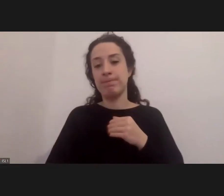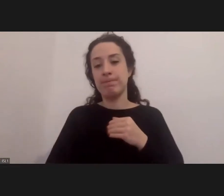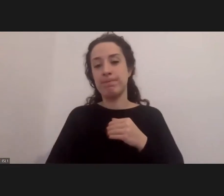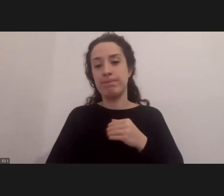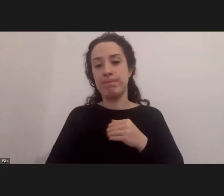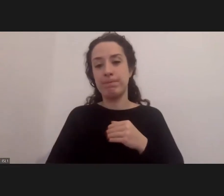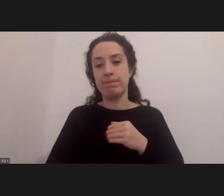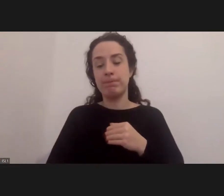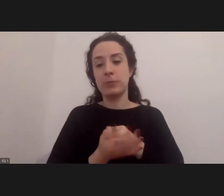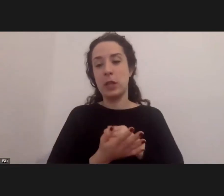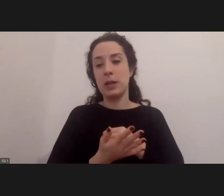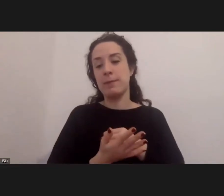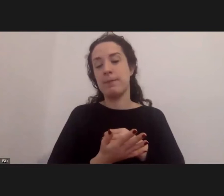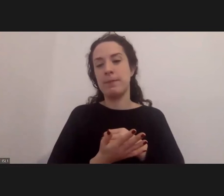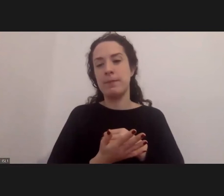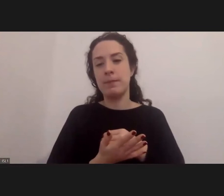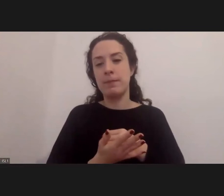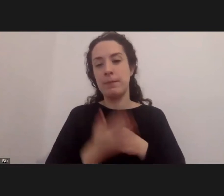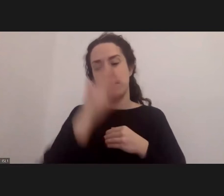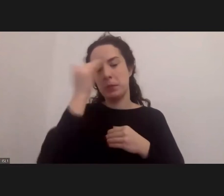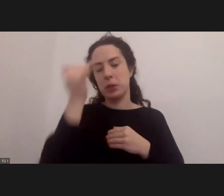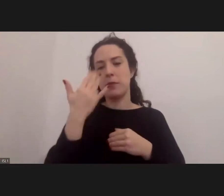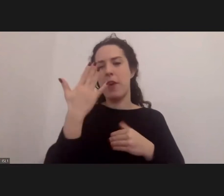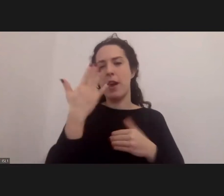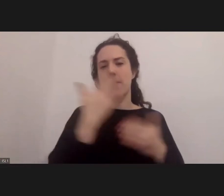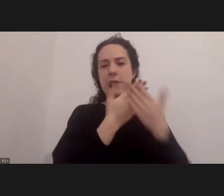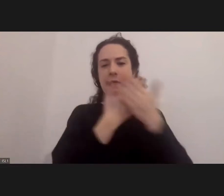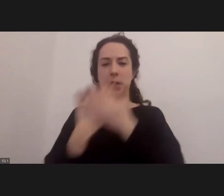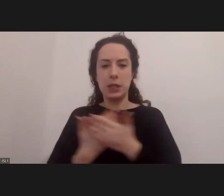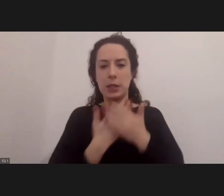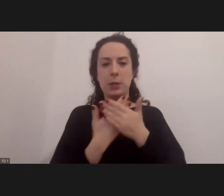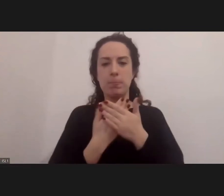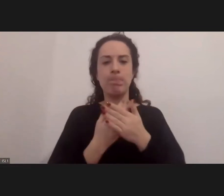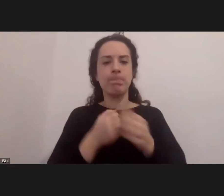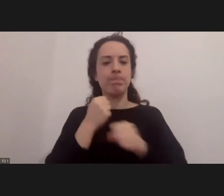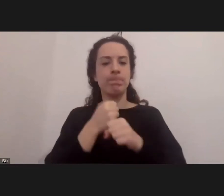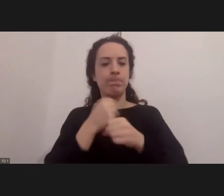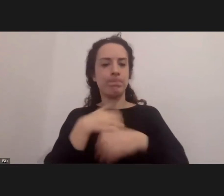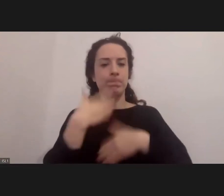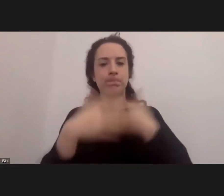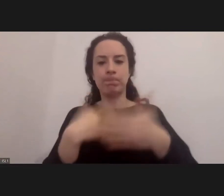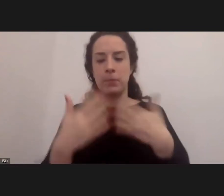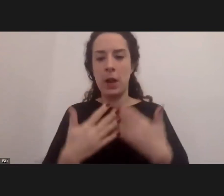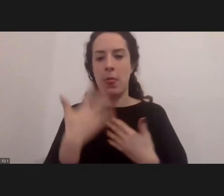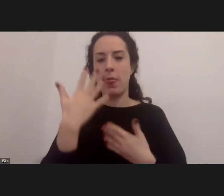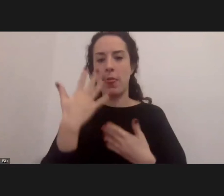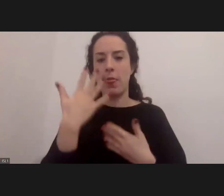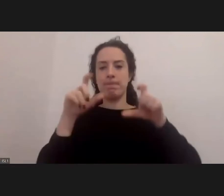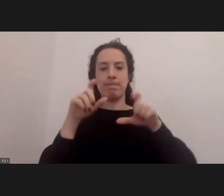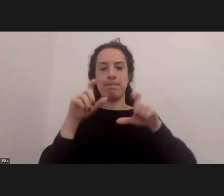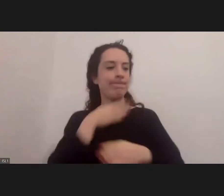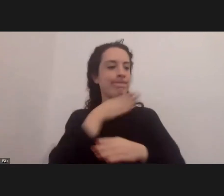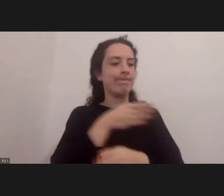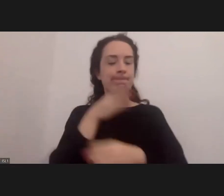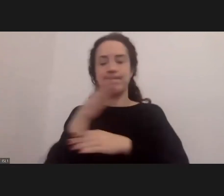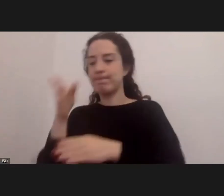study visits were carried out in visiting organizations comprising a variety of activities which fit